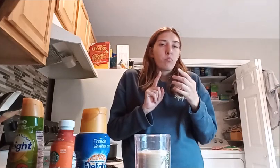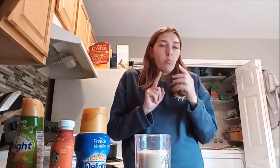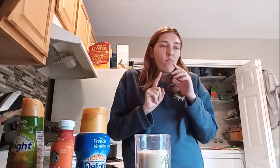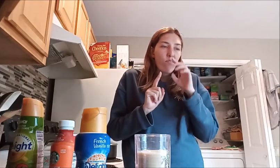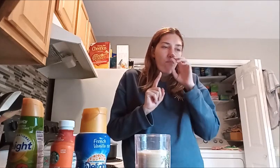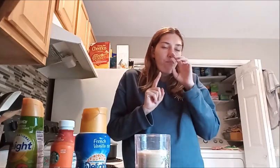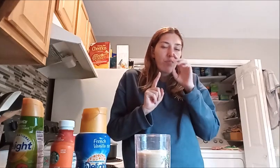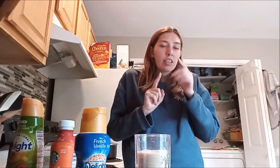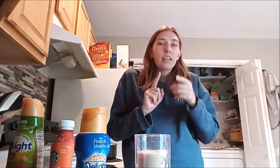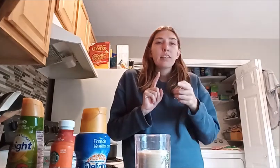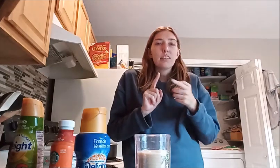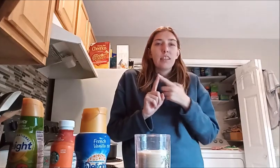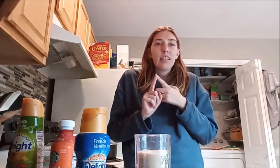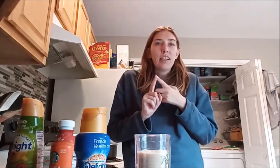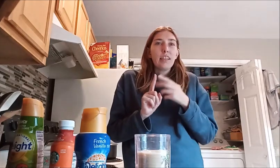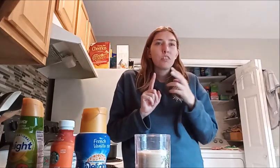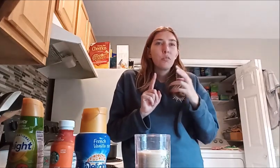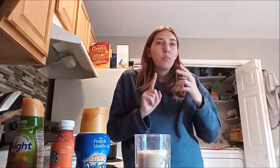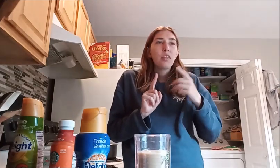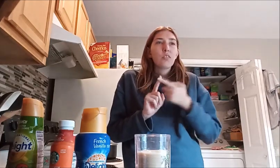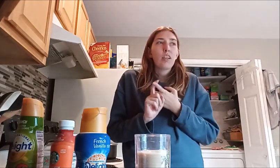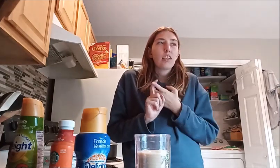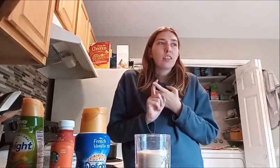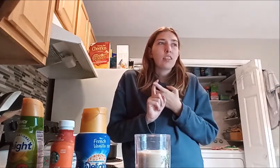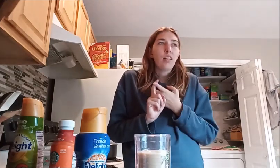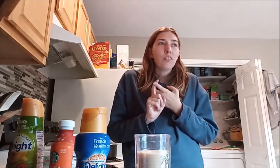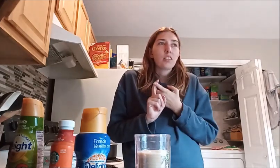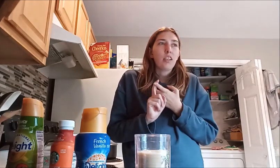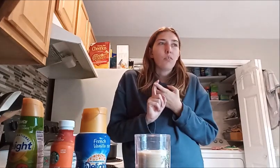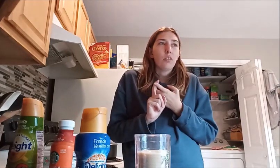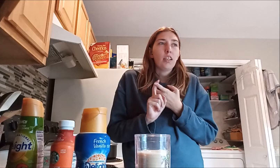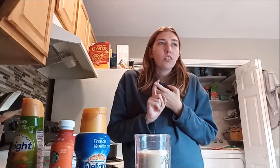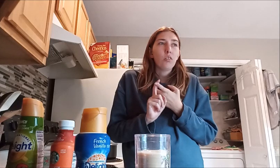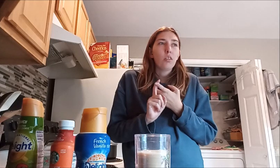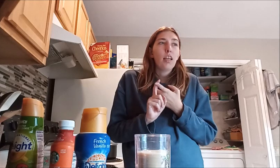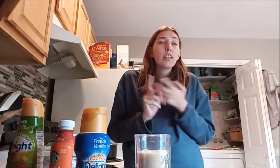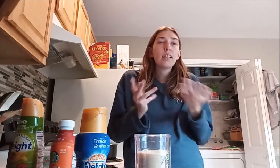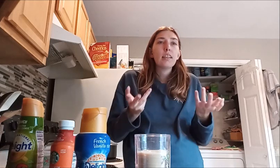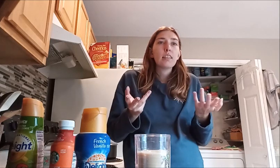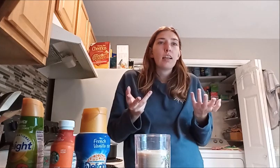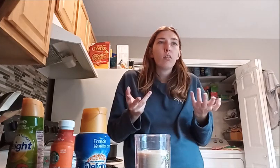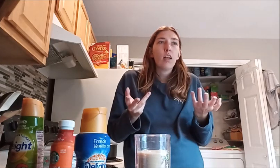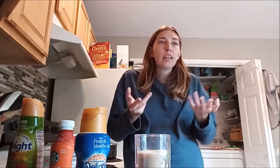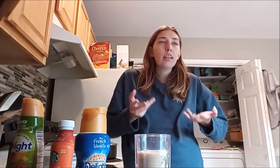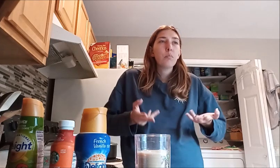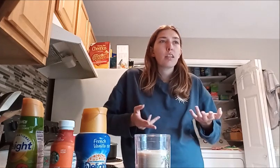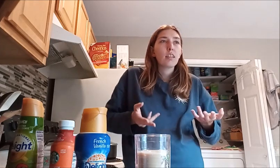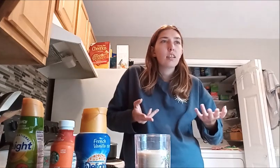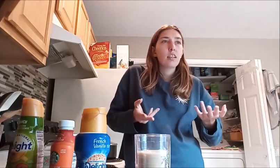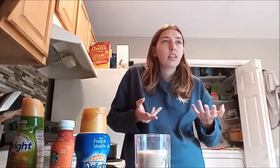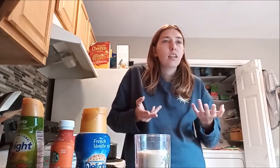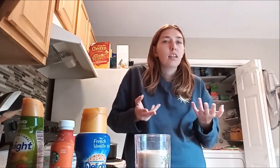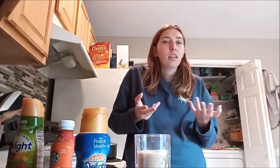Yes, I hate heights, but it's funny because I want to skydive one day, so, and the thing is, I think I'm, like, more willing to do that